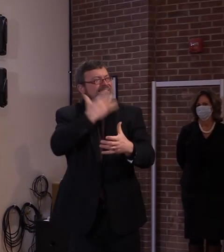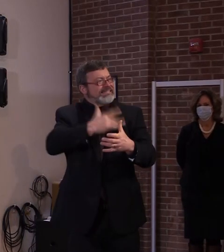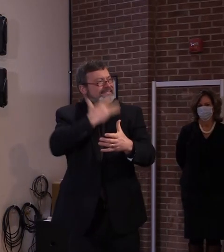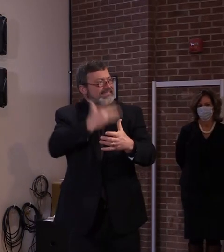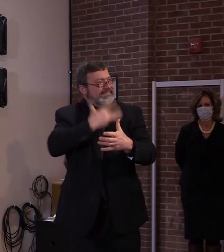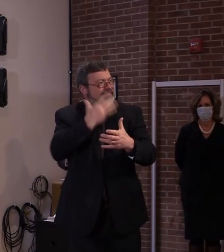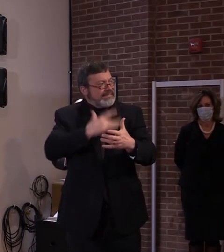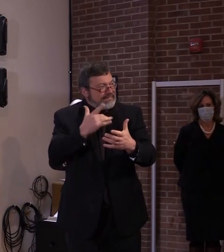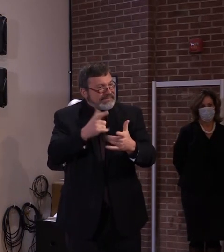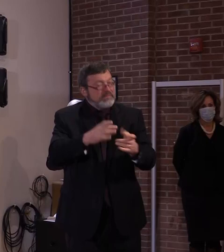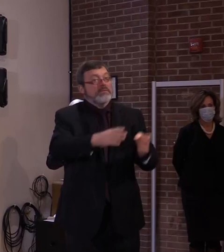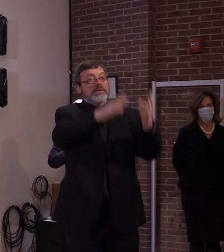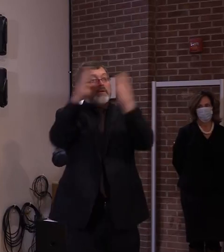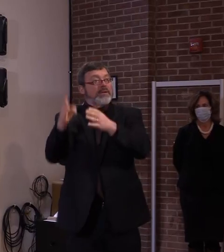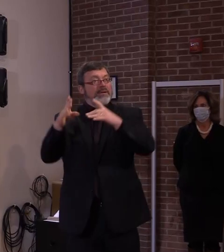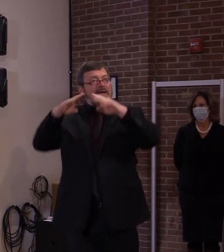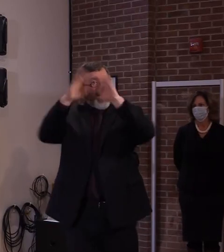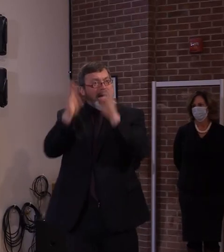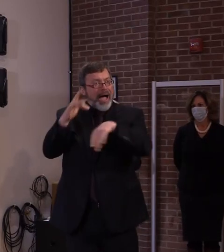on.